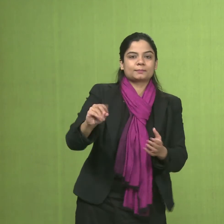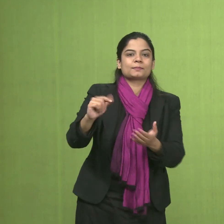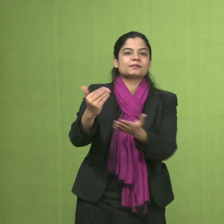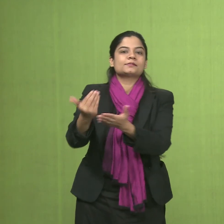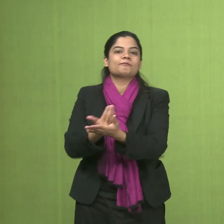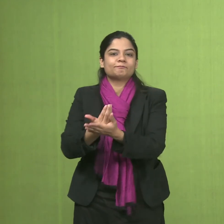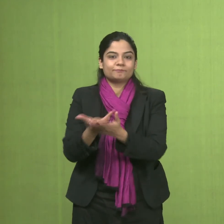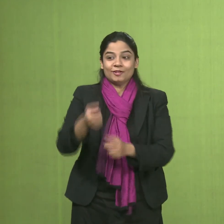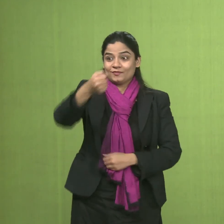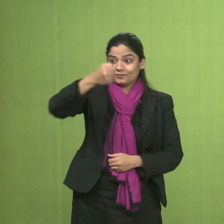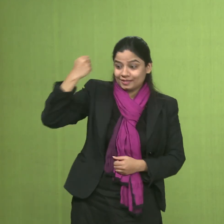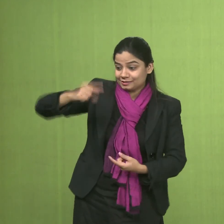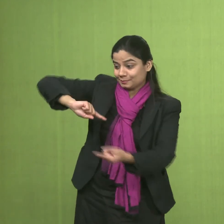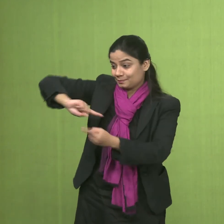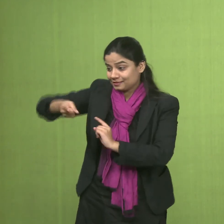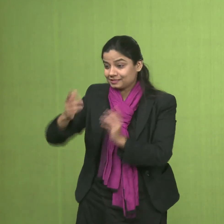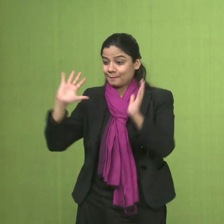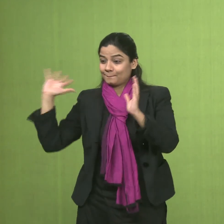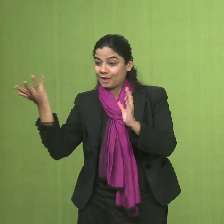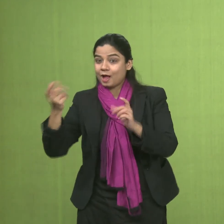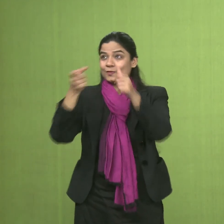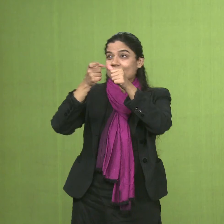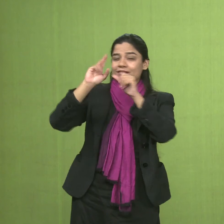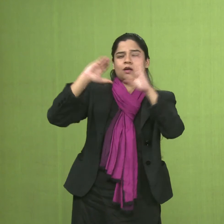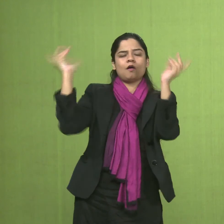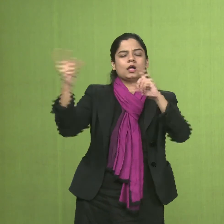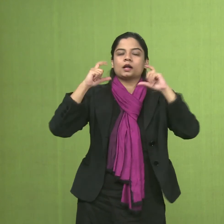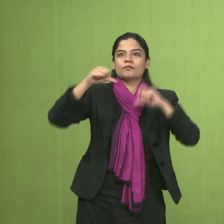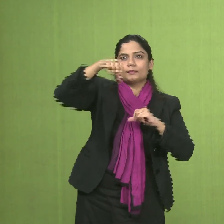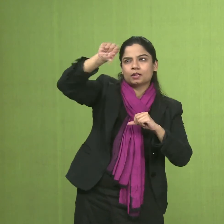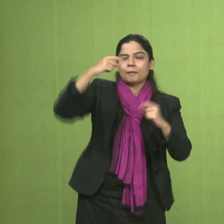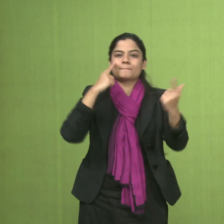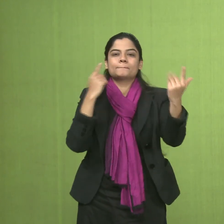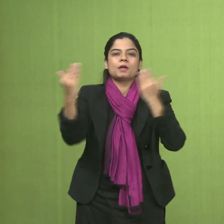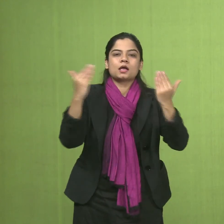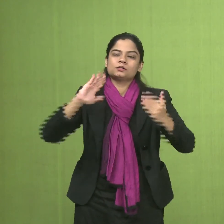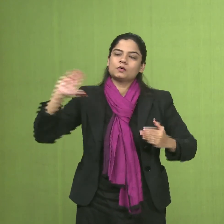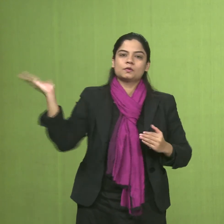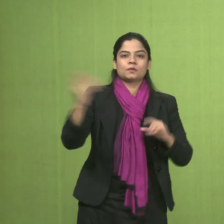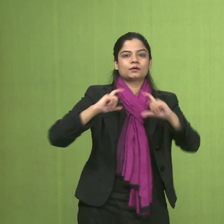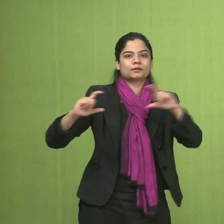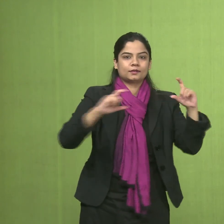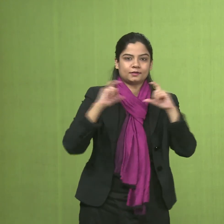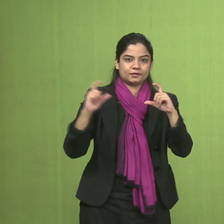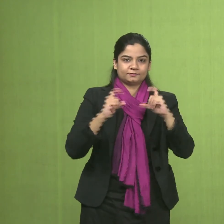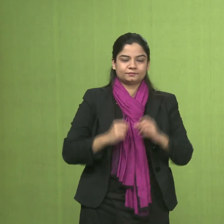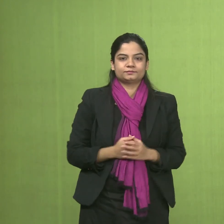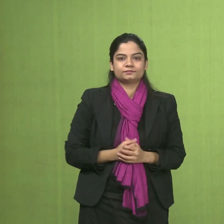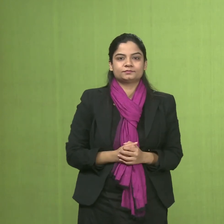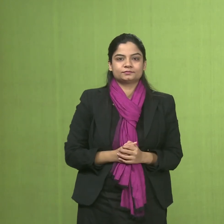and again, and save electricity, save money also. Microwaves, air conditioners, washing machines, etc. Minimize the usage